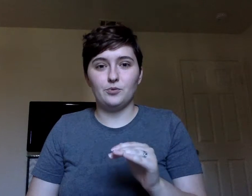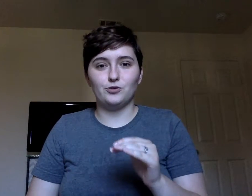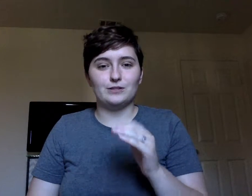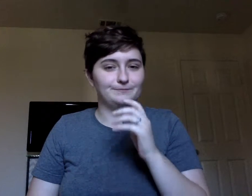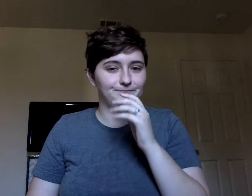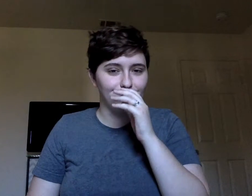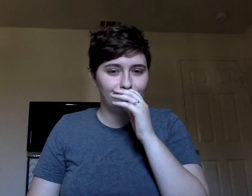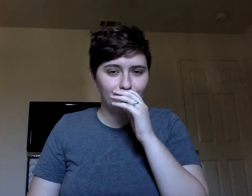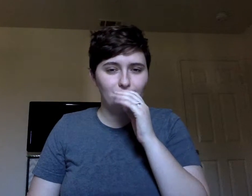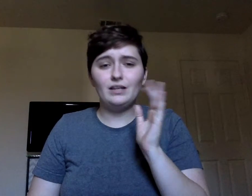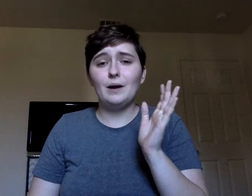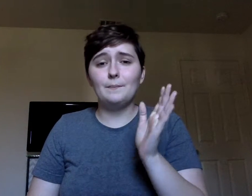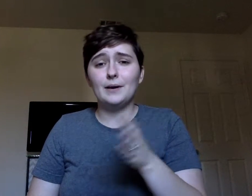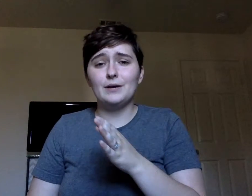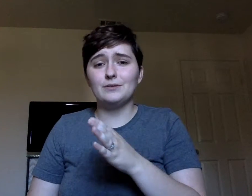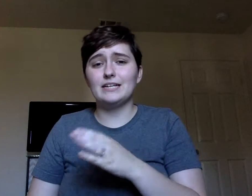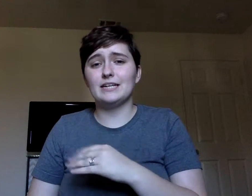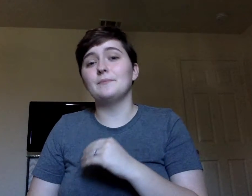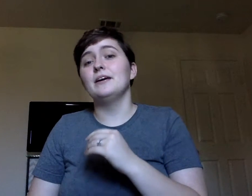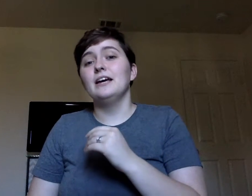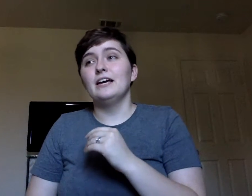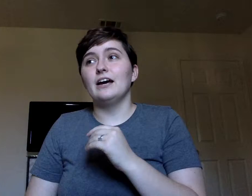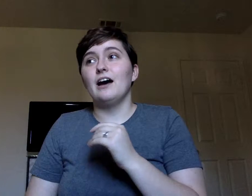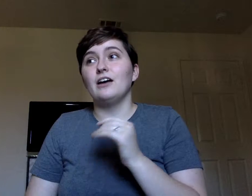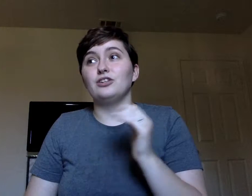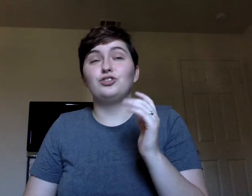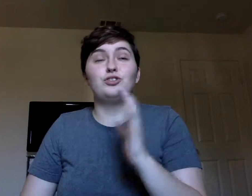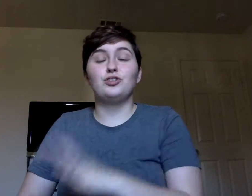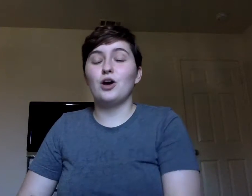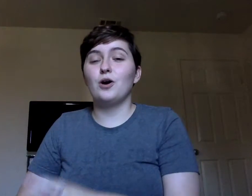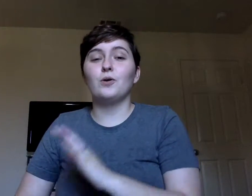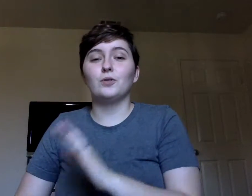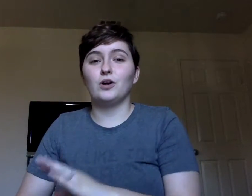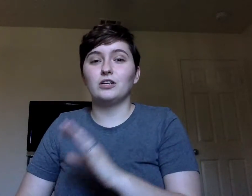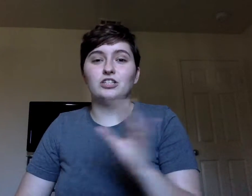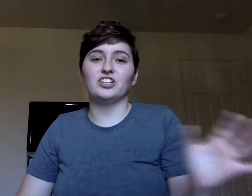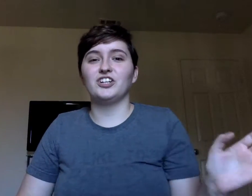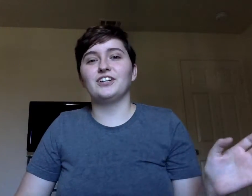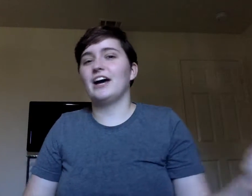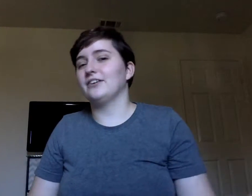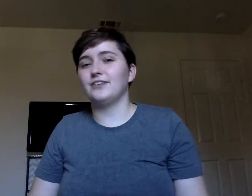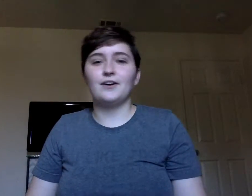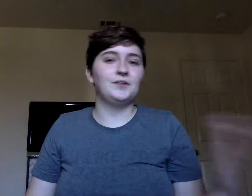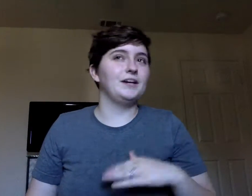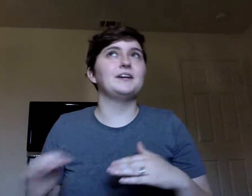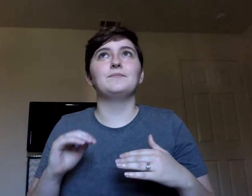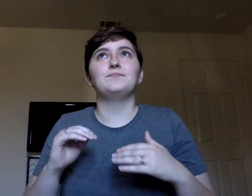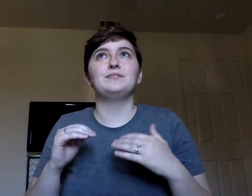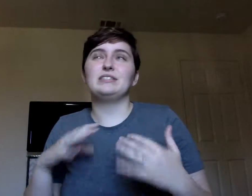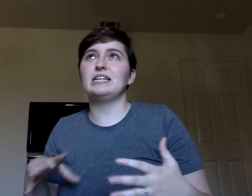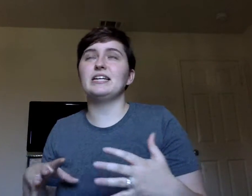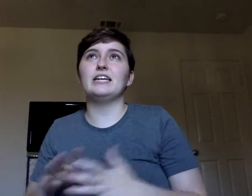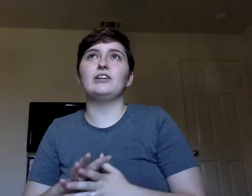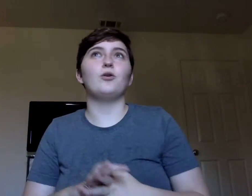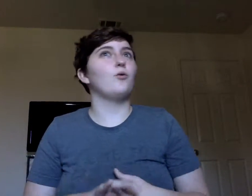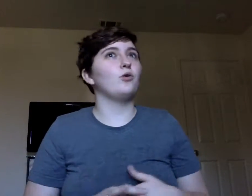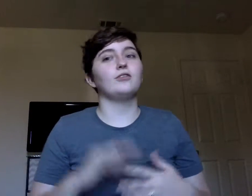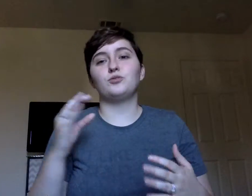syllables, but it would take him so long to learn, I don't know, like 10 or